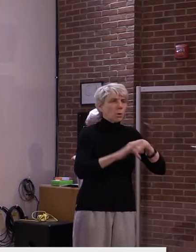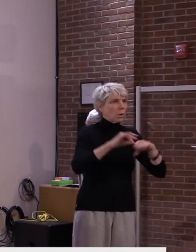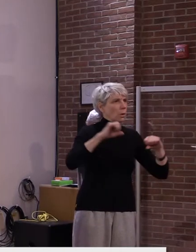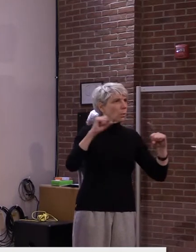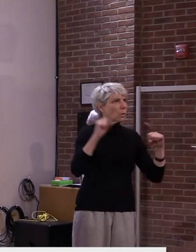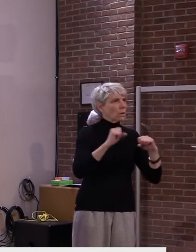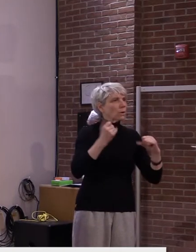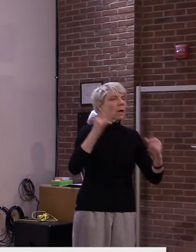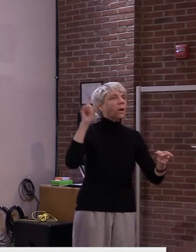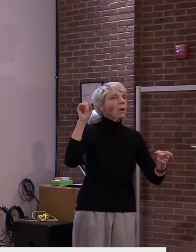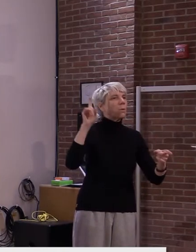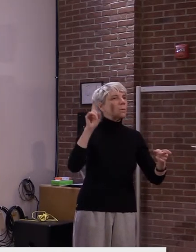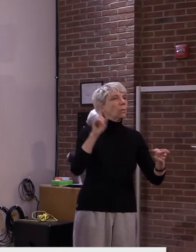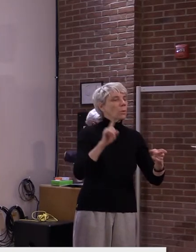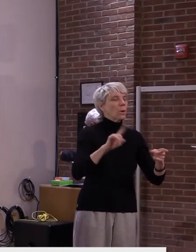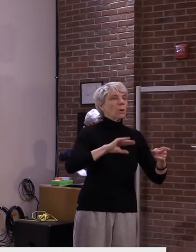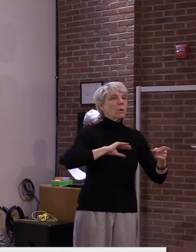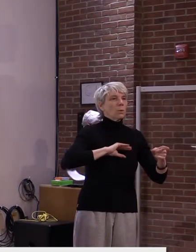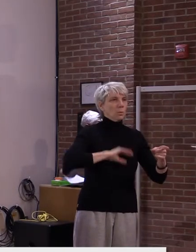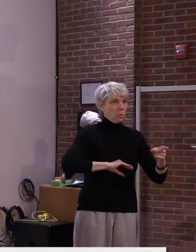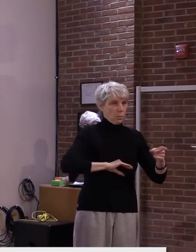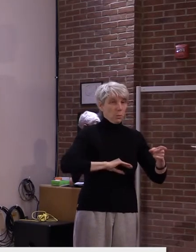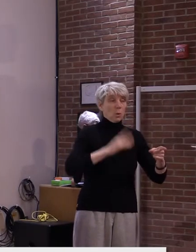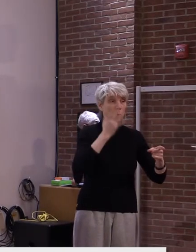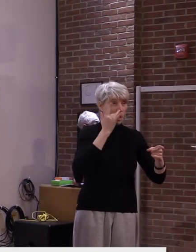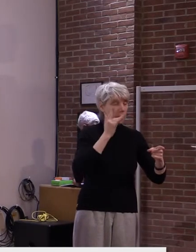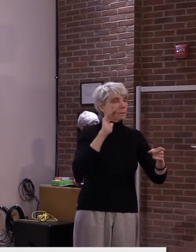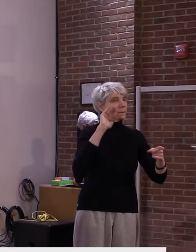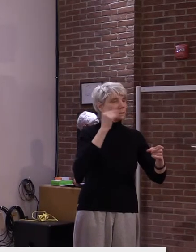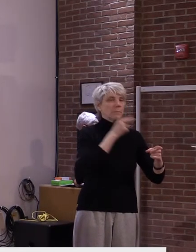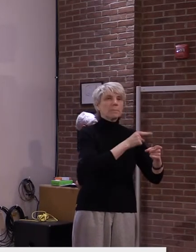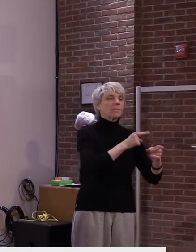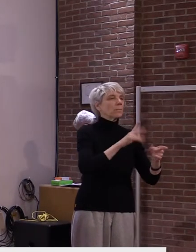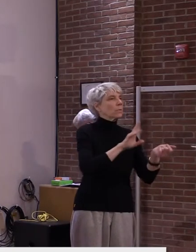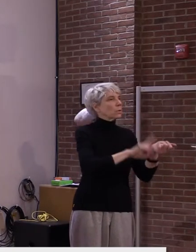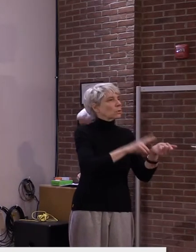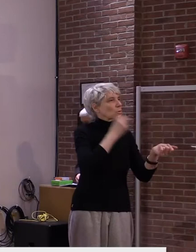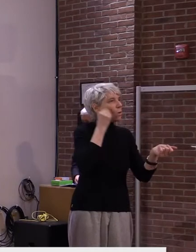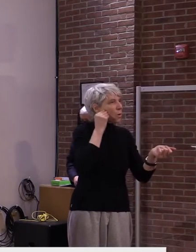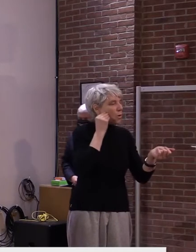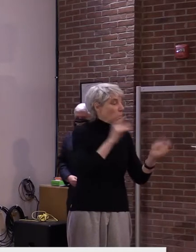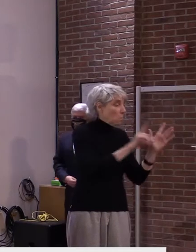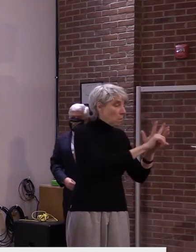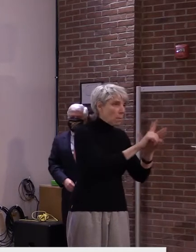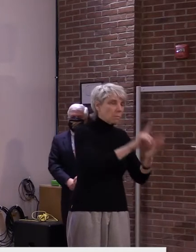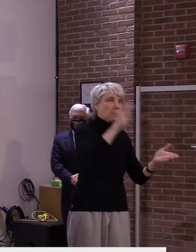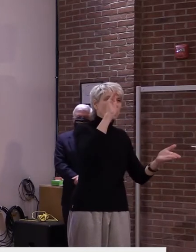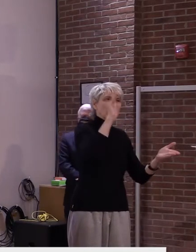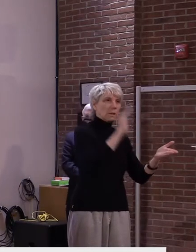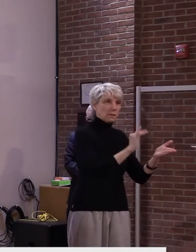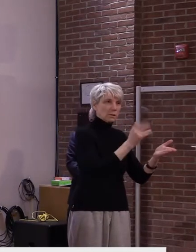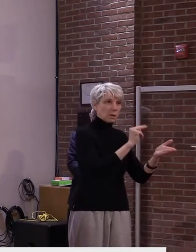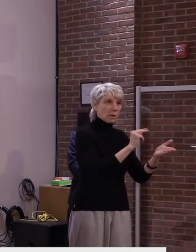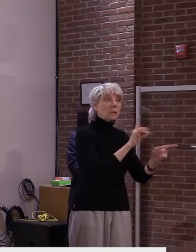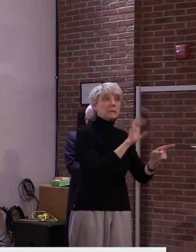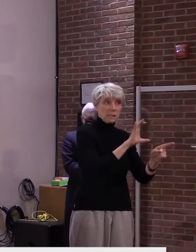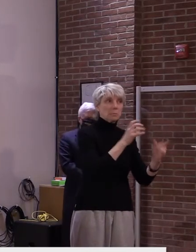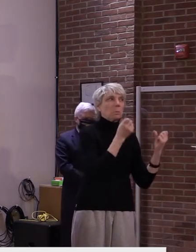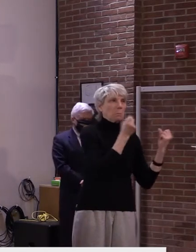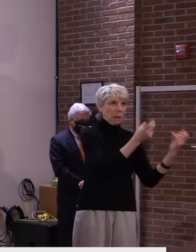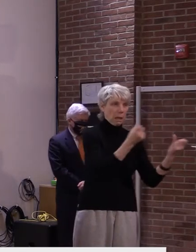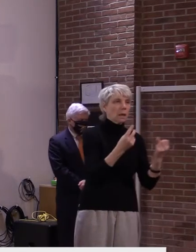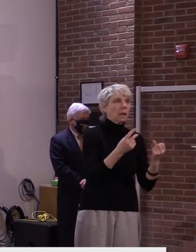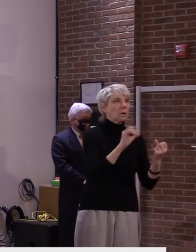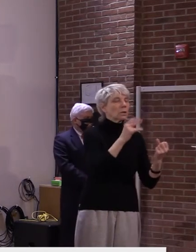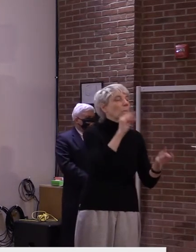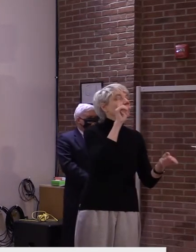less cases of COVID in long-term care facilities in the month of January than in the month prior,